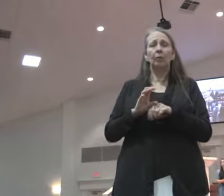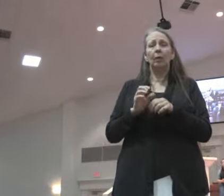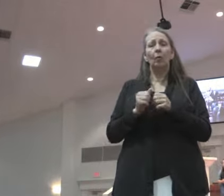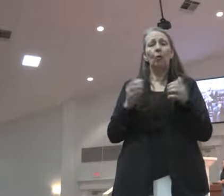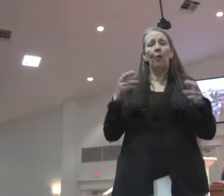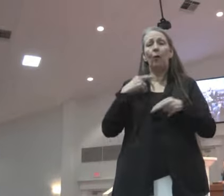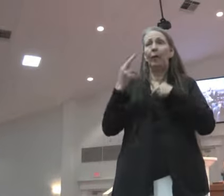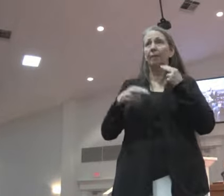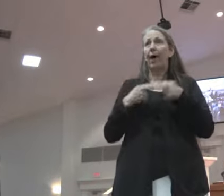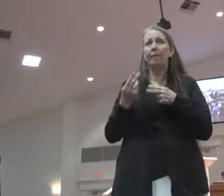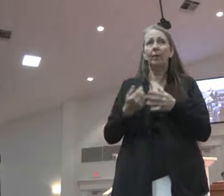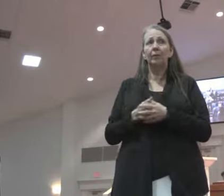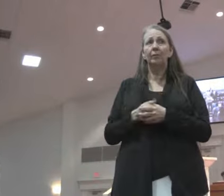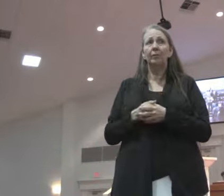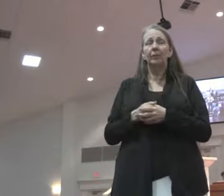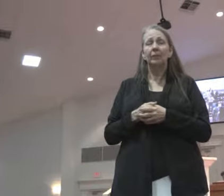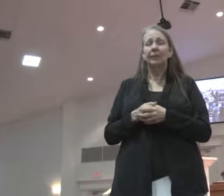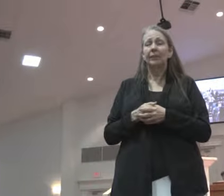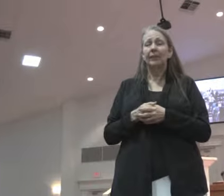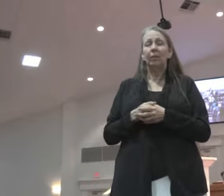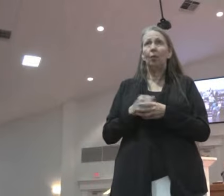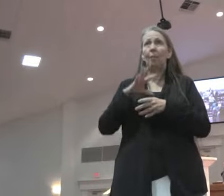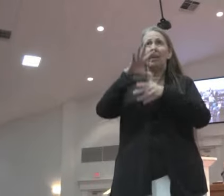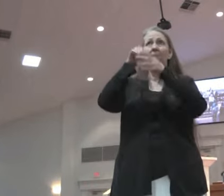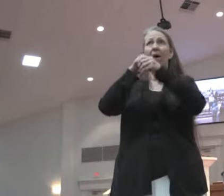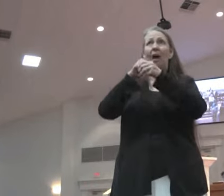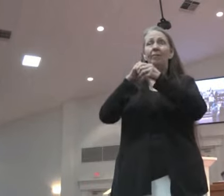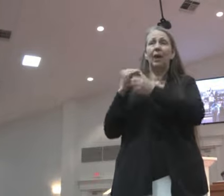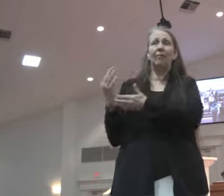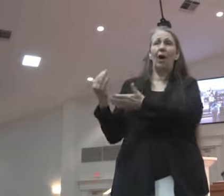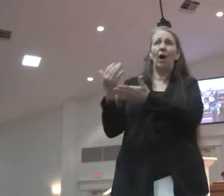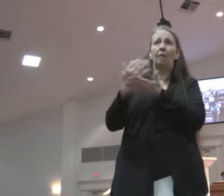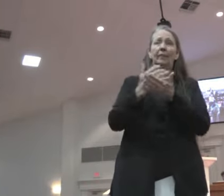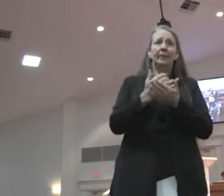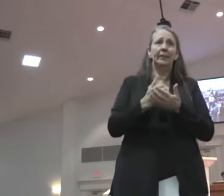a revival is going to be part of the harvest.